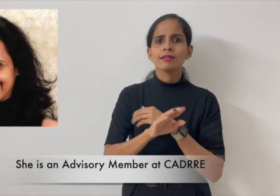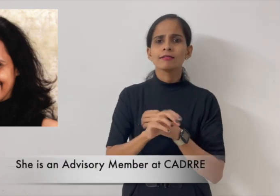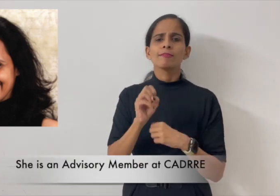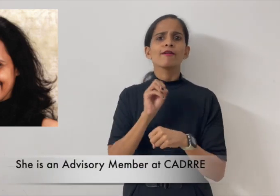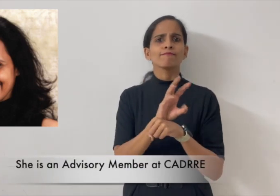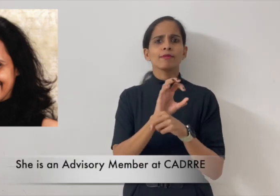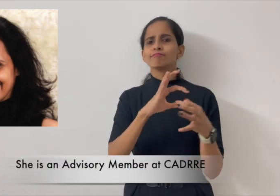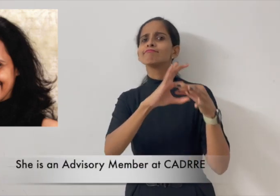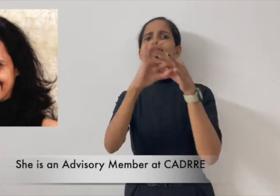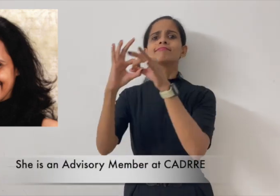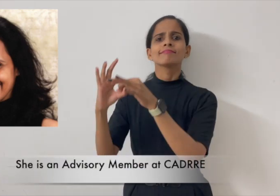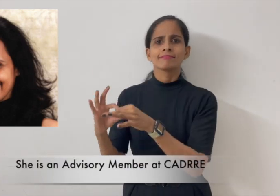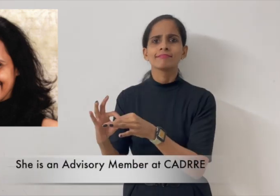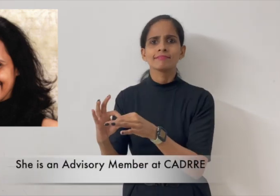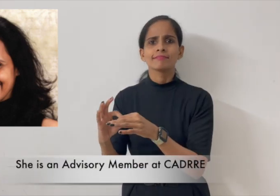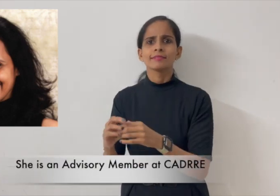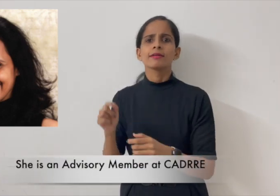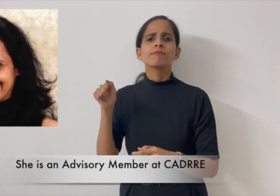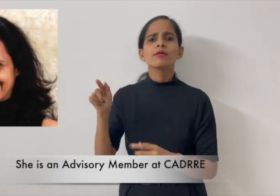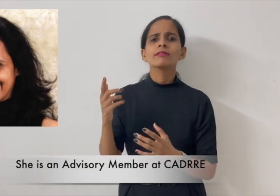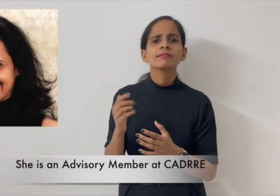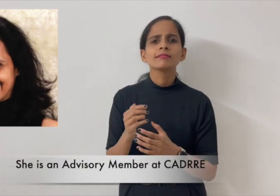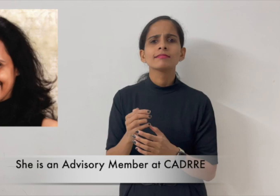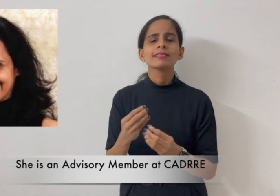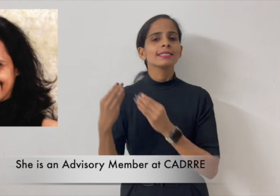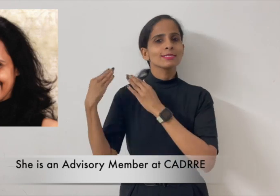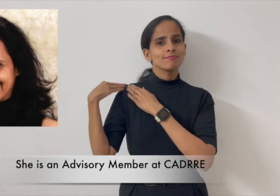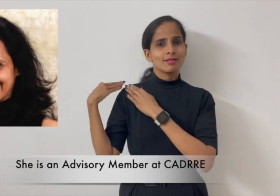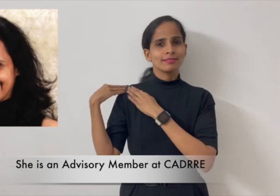She is an advisory member at CADRRE.